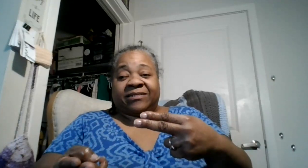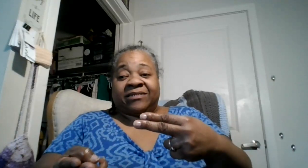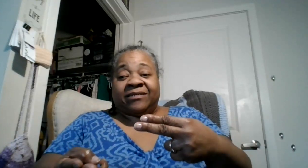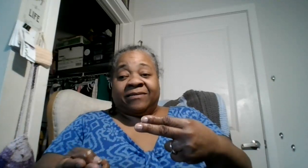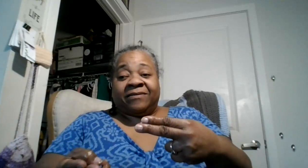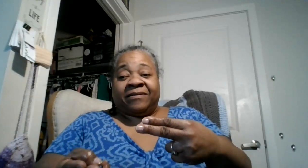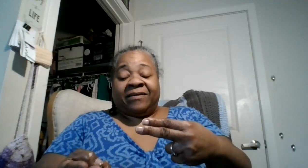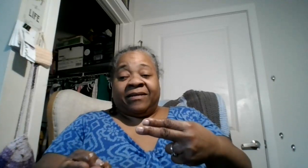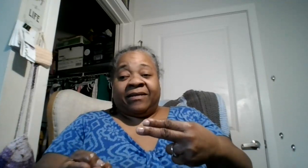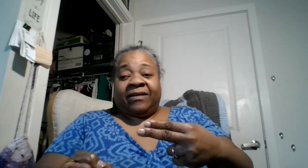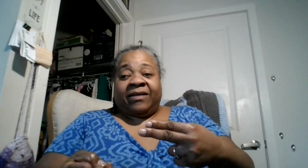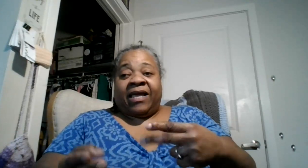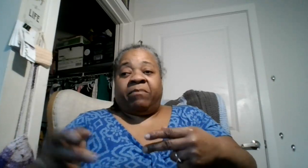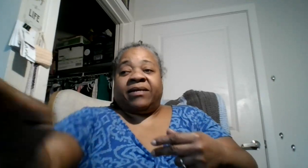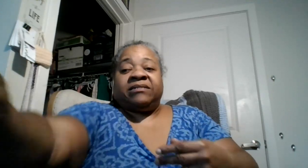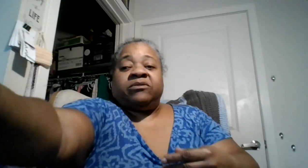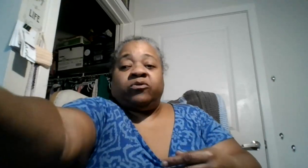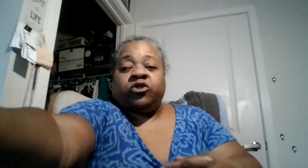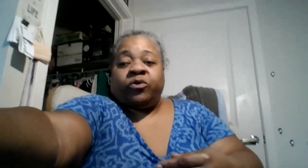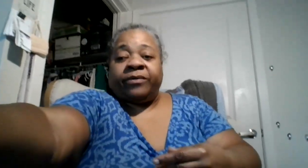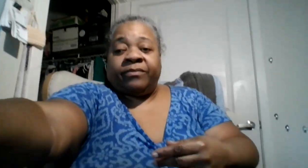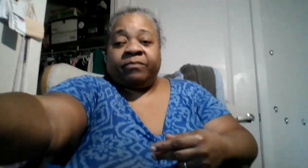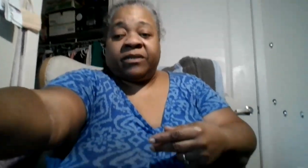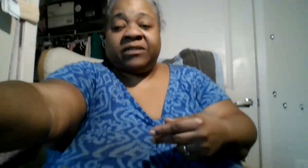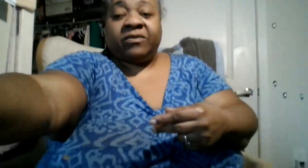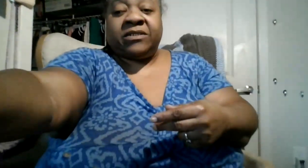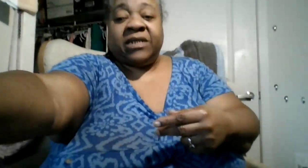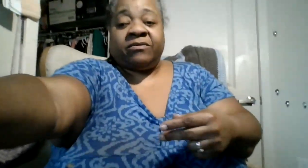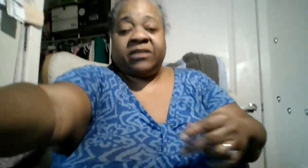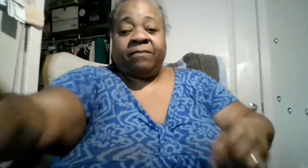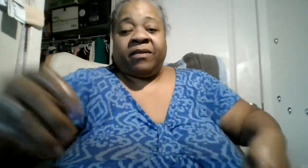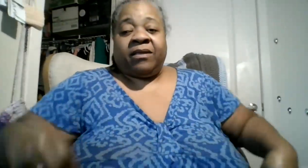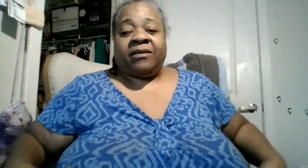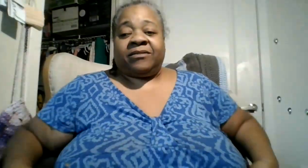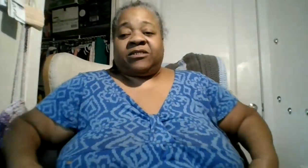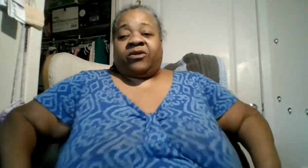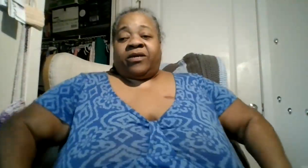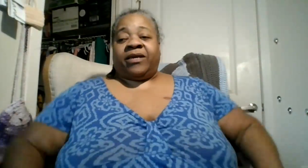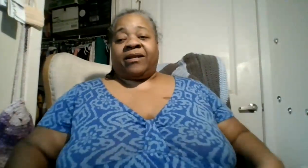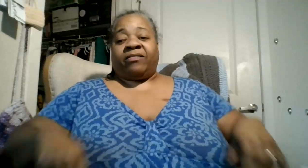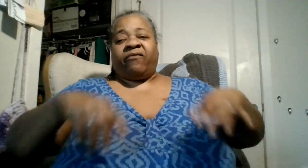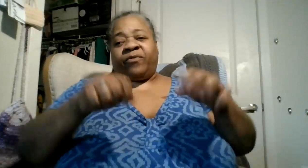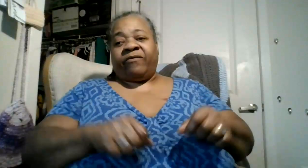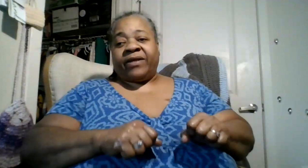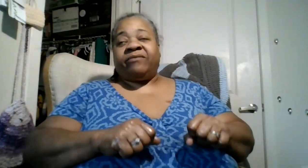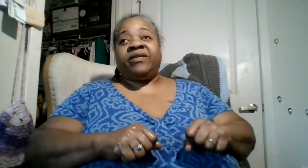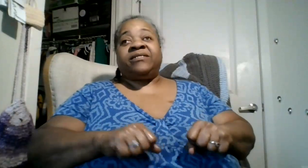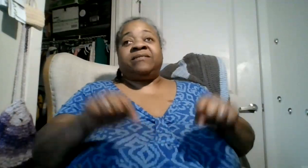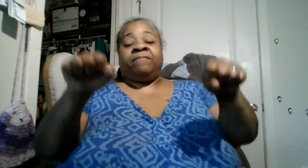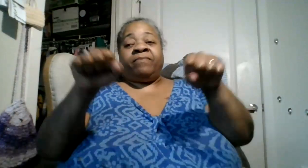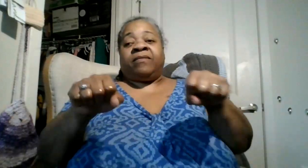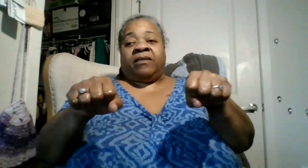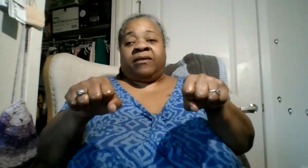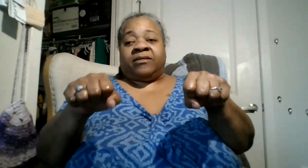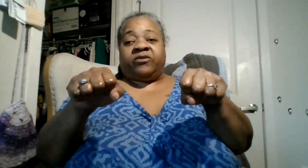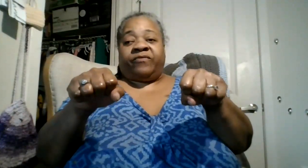Decrease. And because I'm so short, I'm going to tilt this down some, just so you can get like the full effect of this. 2 fists